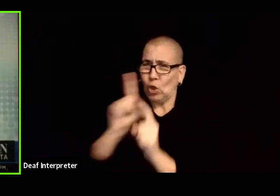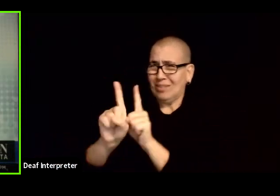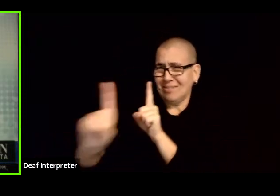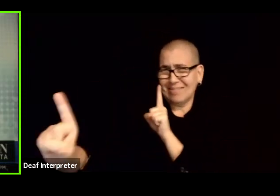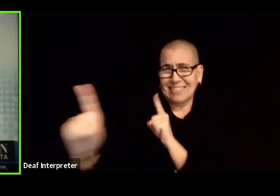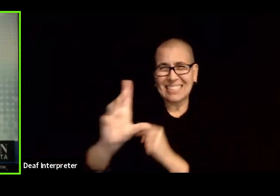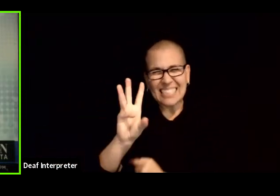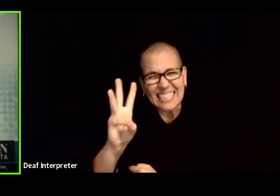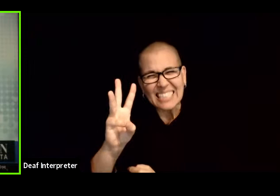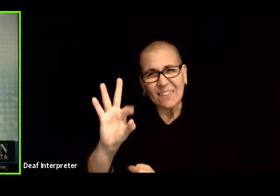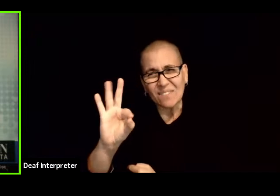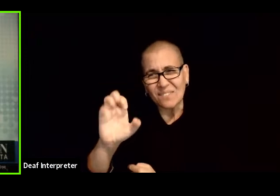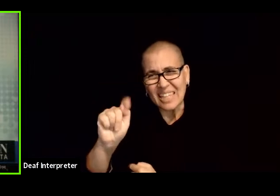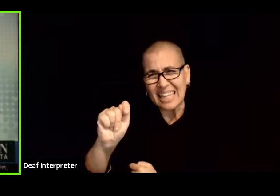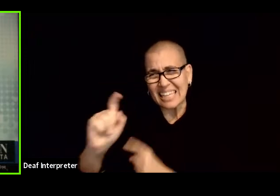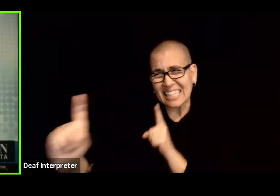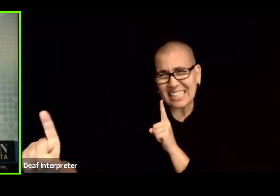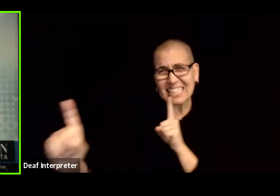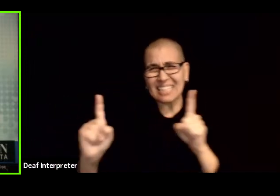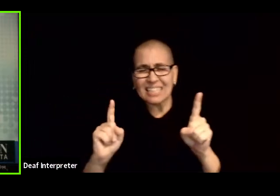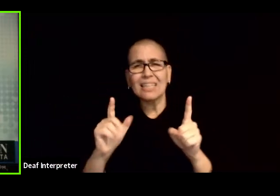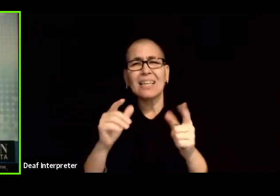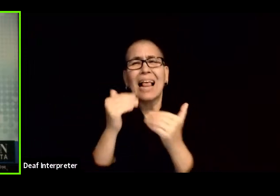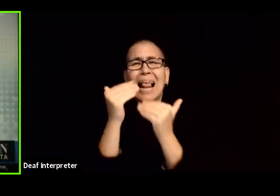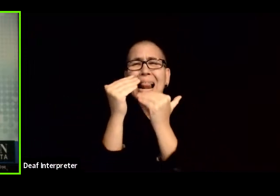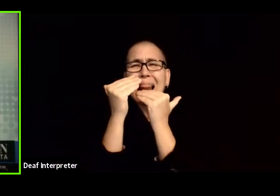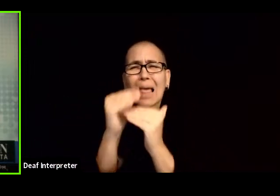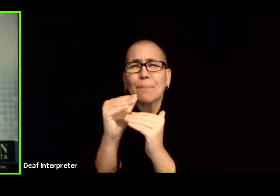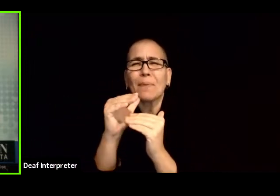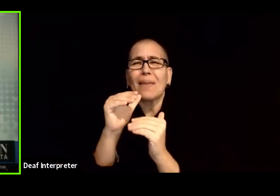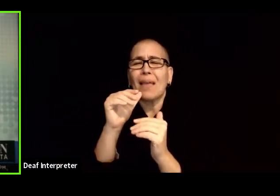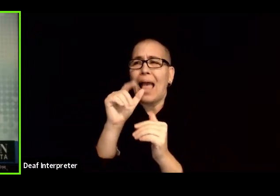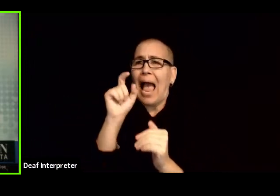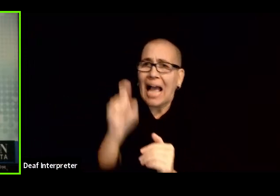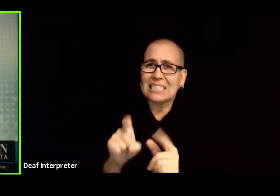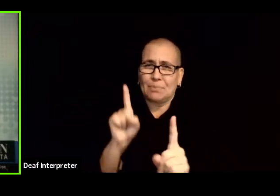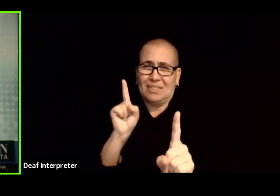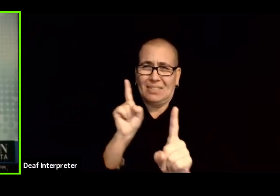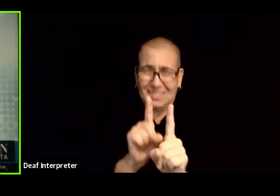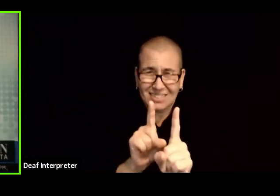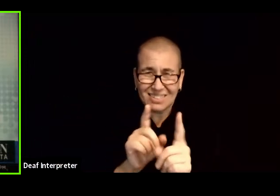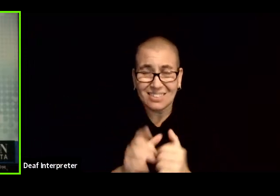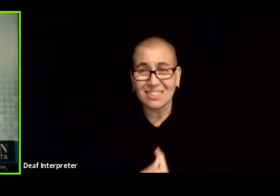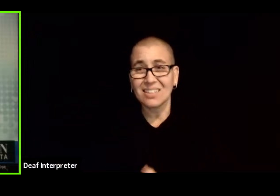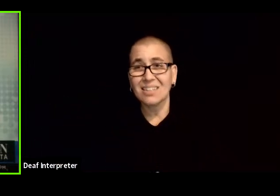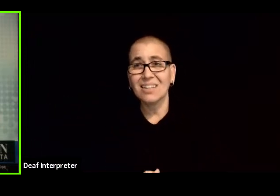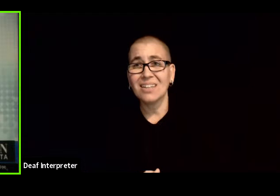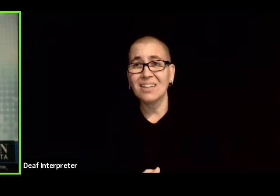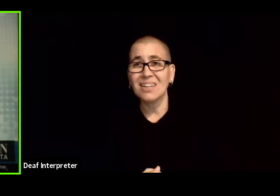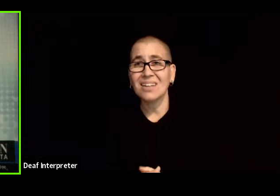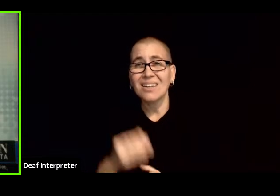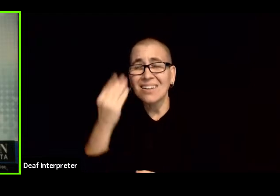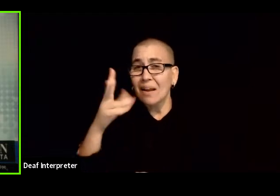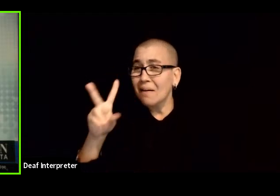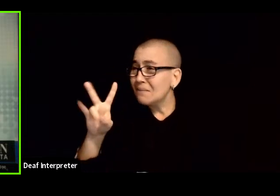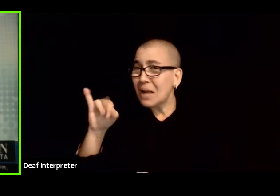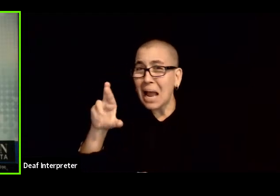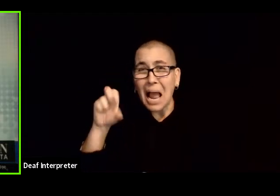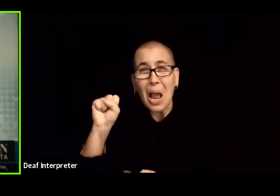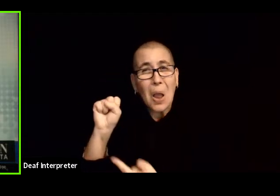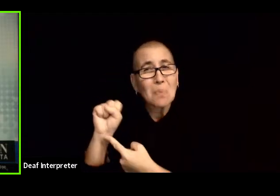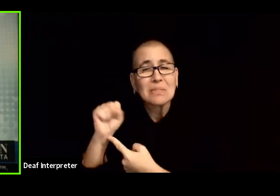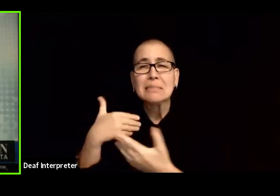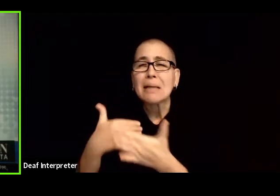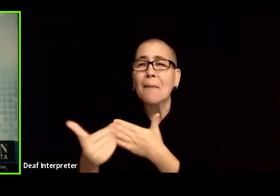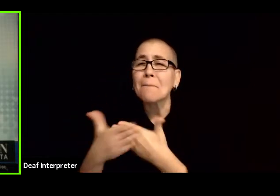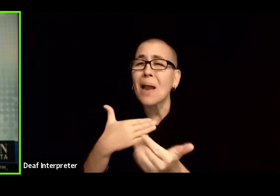limit exposures outside of work. After all, the virus doesn't distinguish what you do at work from what you do at home or on your days